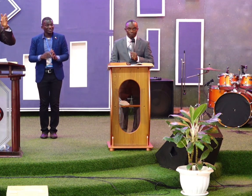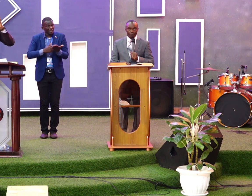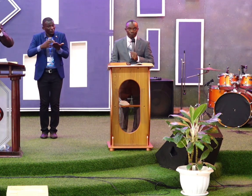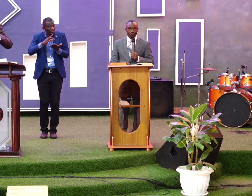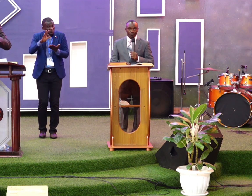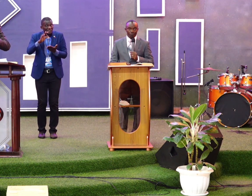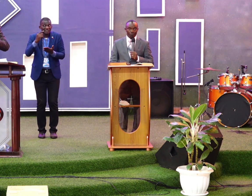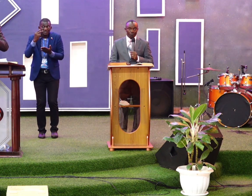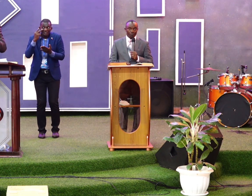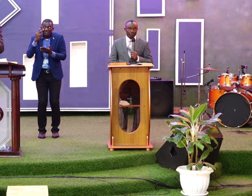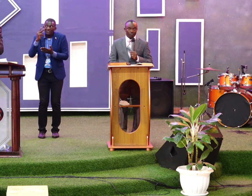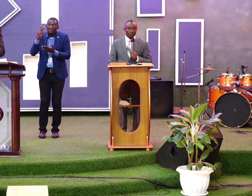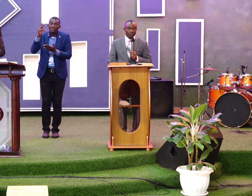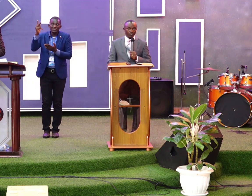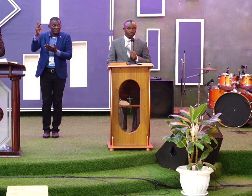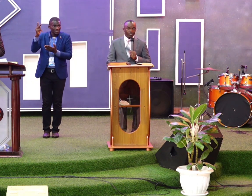Father.